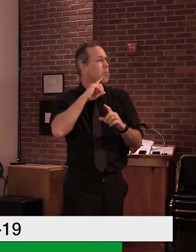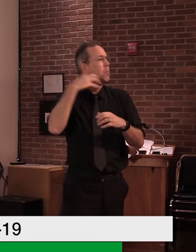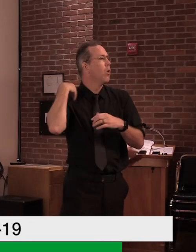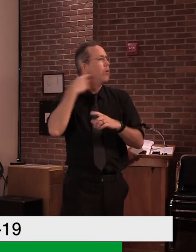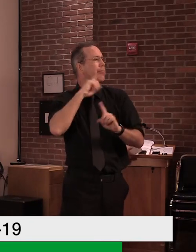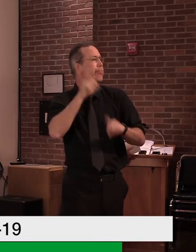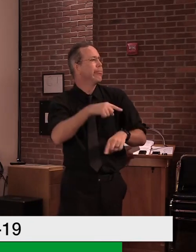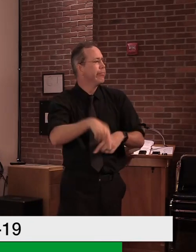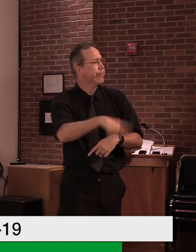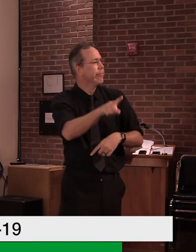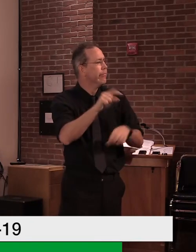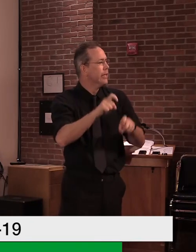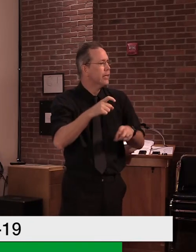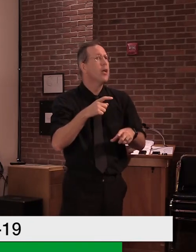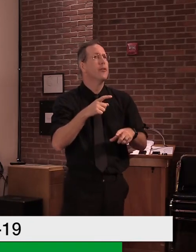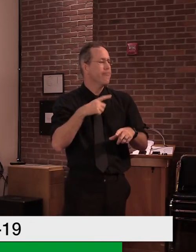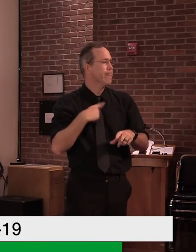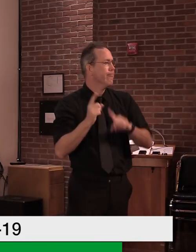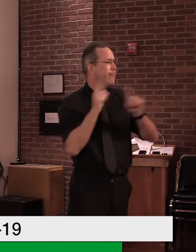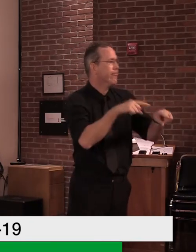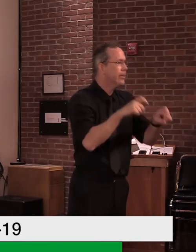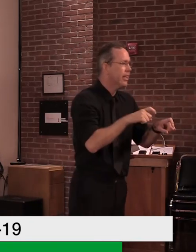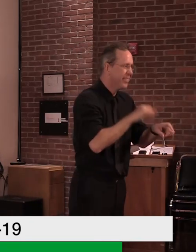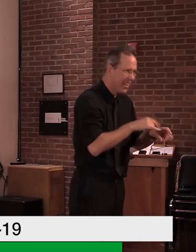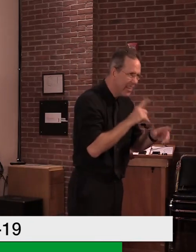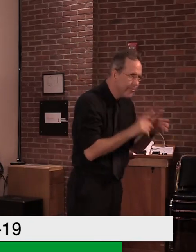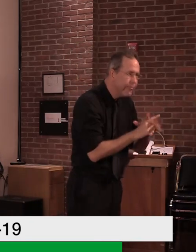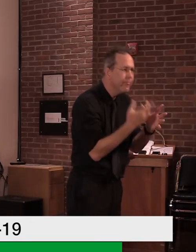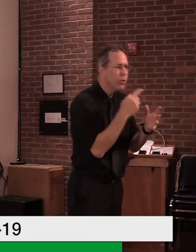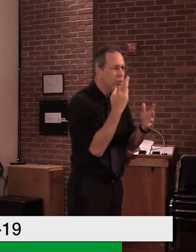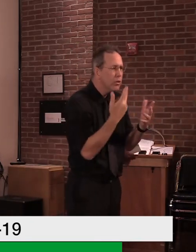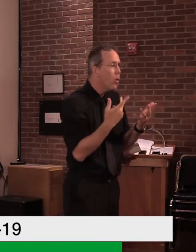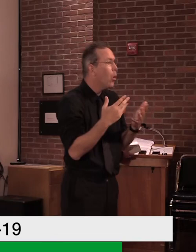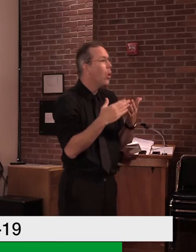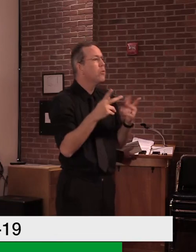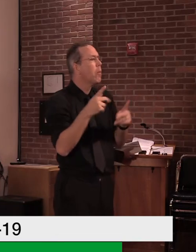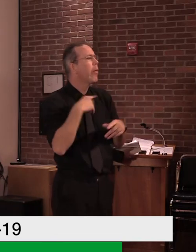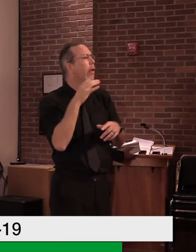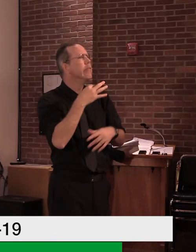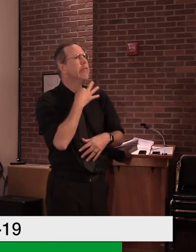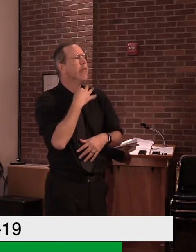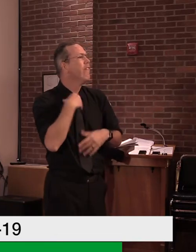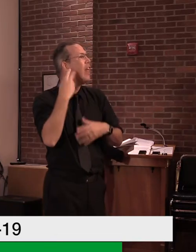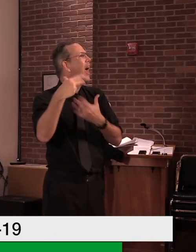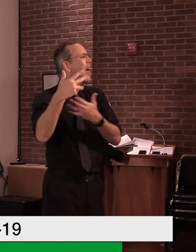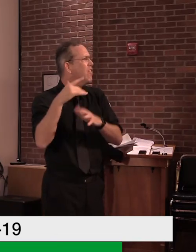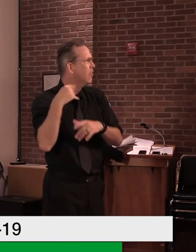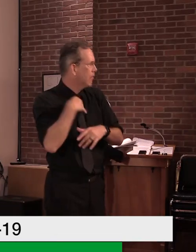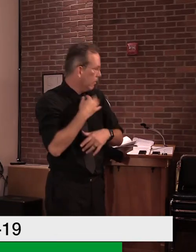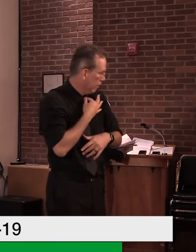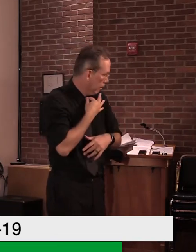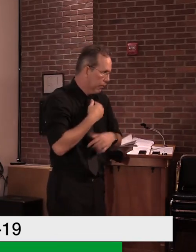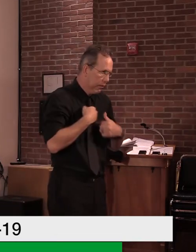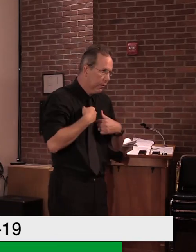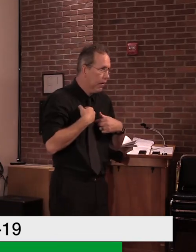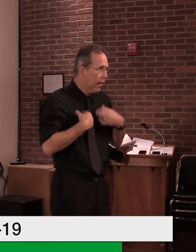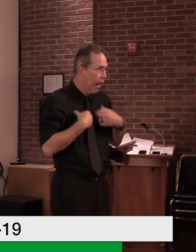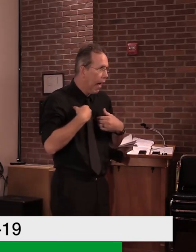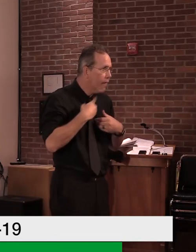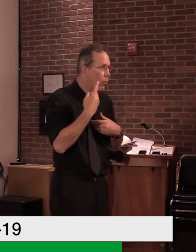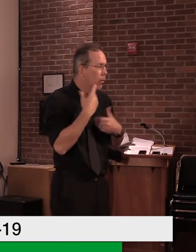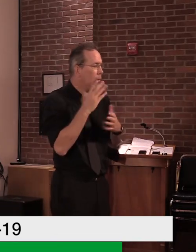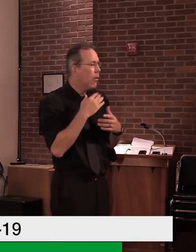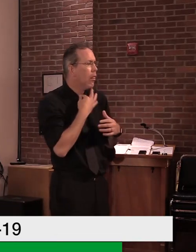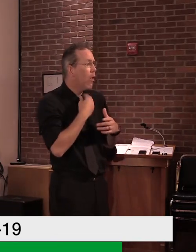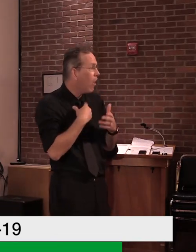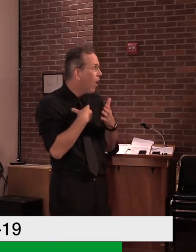traveler and want to know if they need to continue a quarantine, whether they're a Vermonter who's left the state